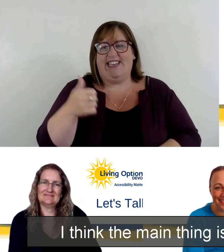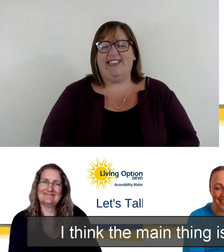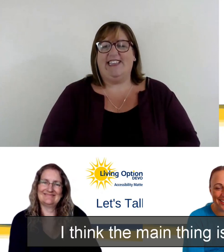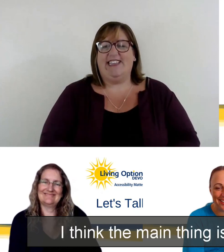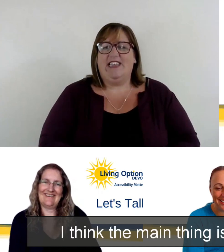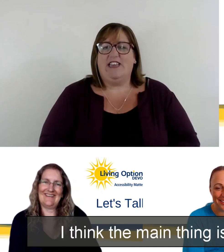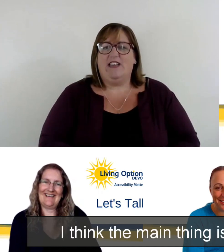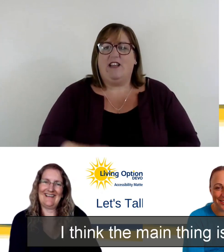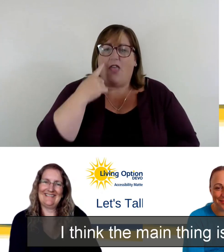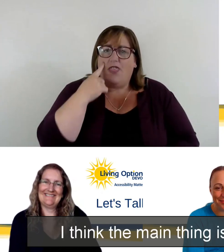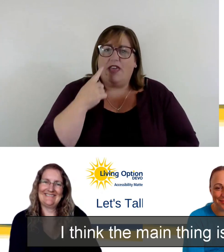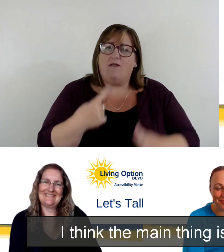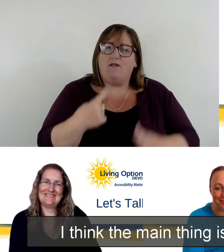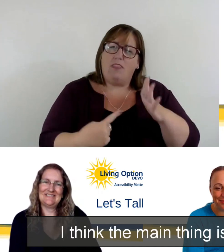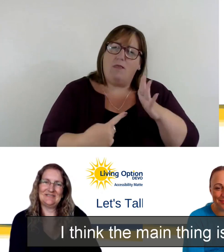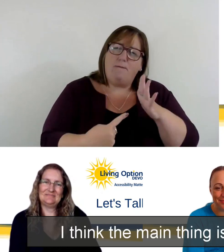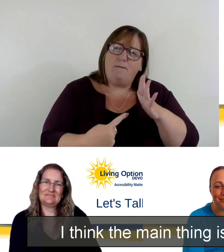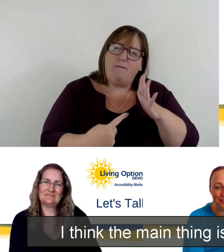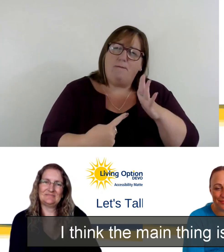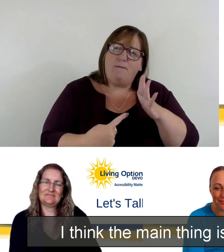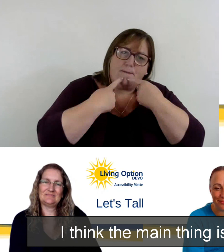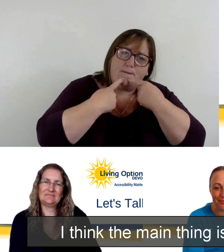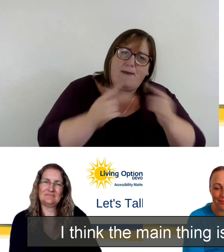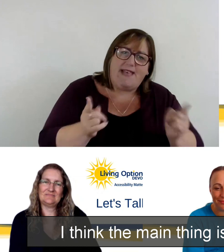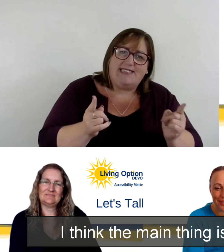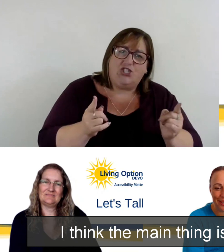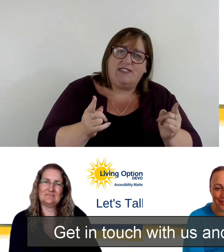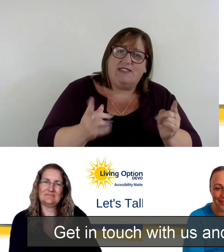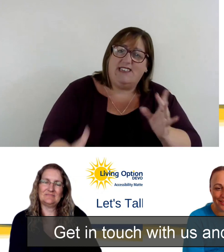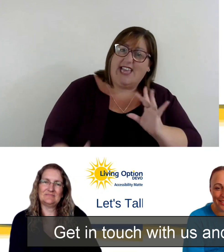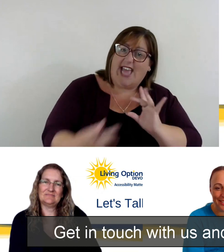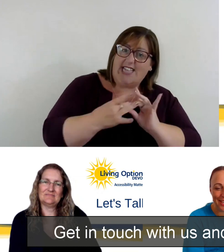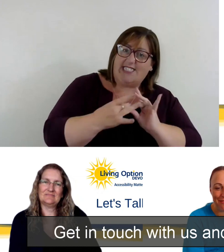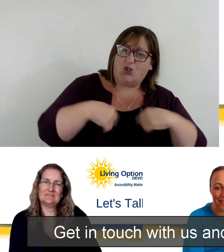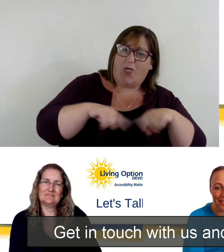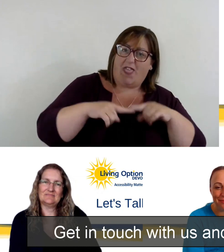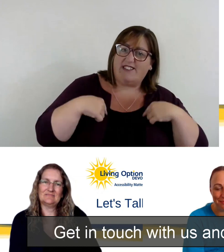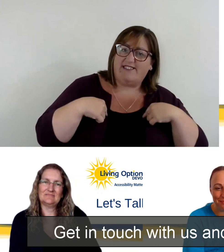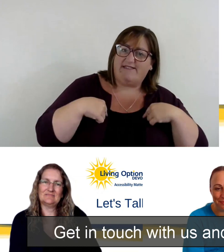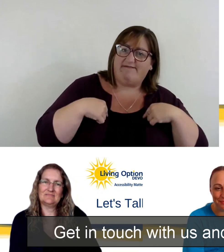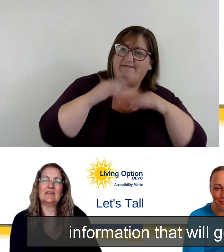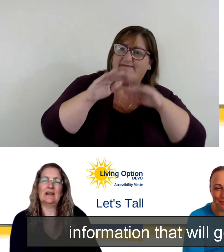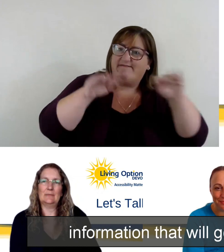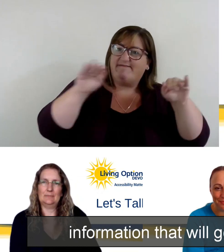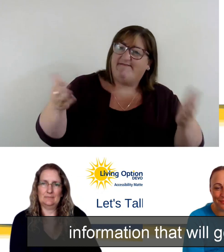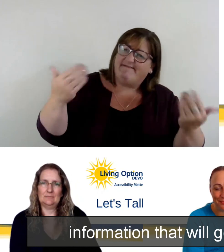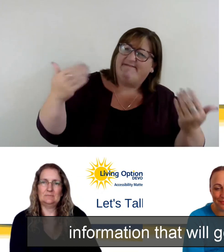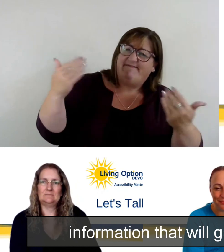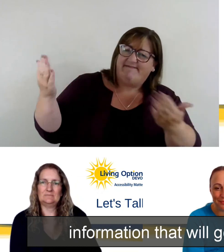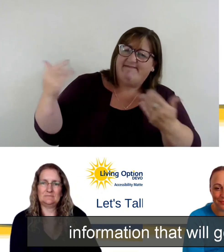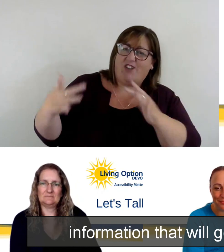I think the main thing is get in touch, isn't it? Get in touch with us, and we'll be putting more